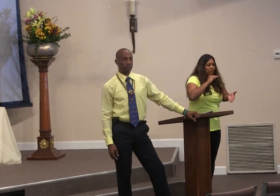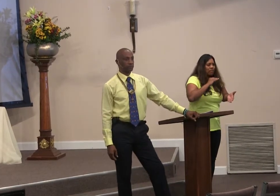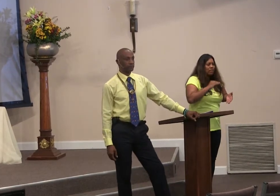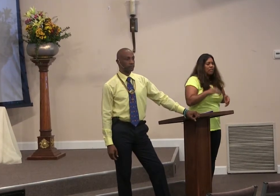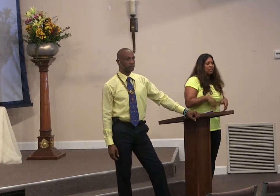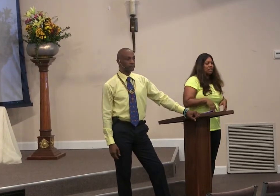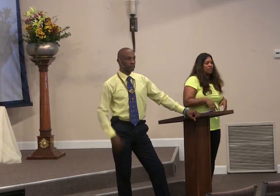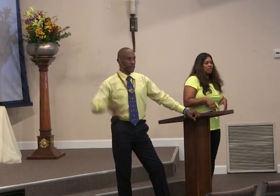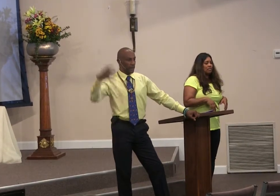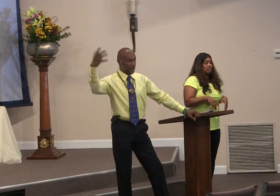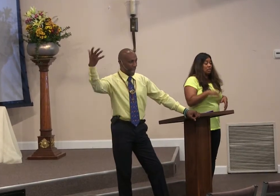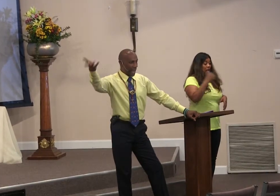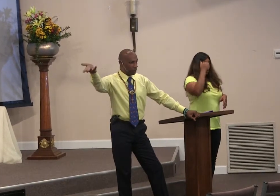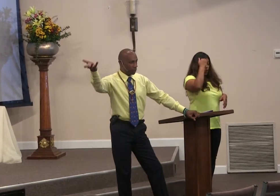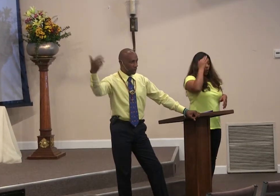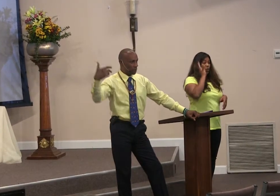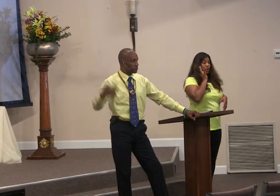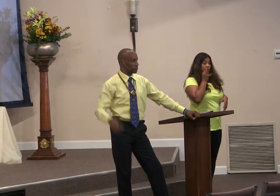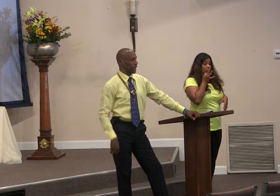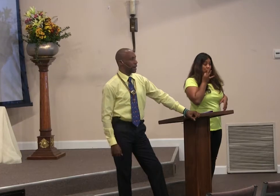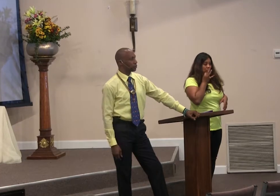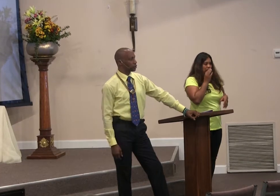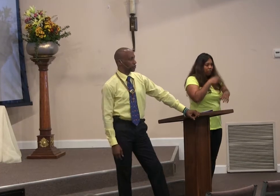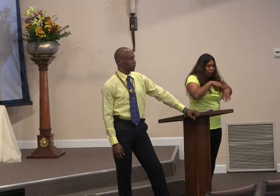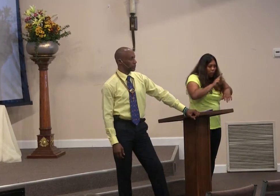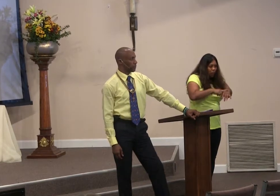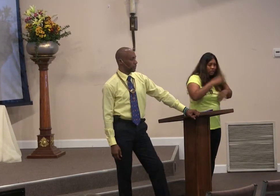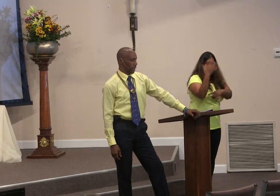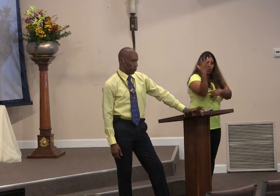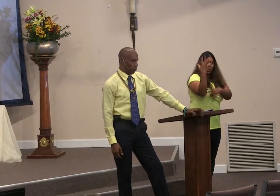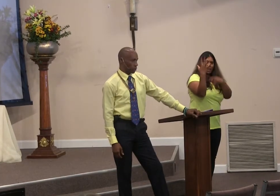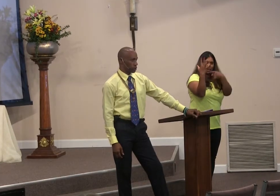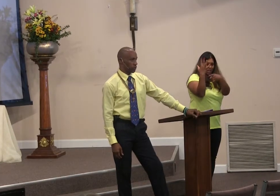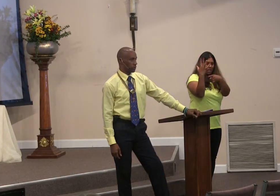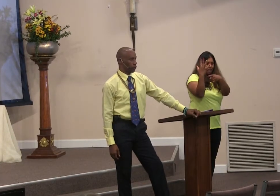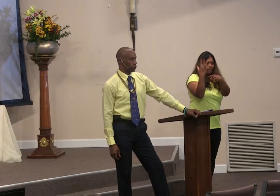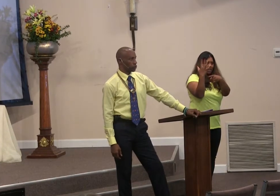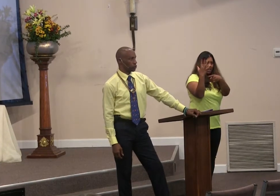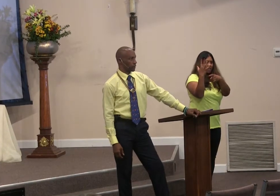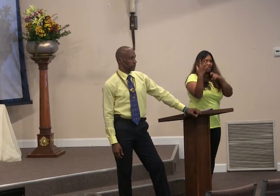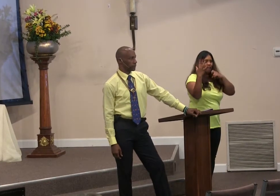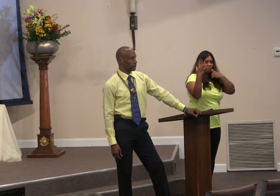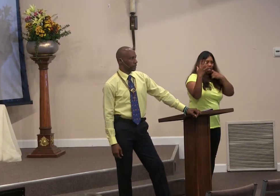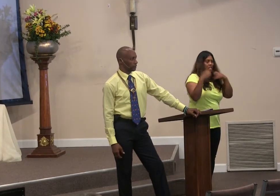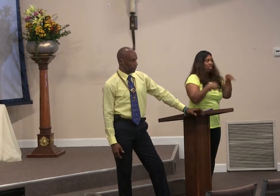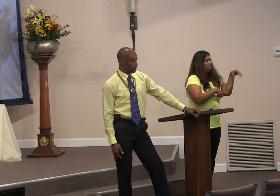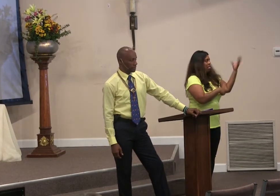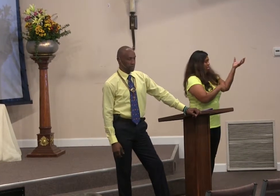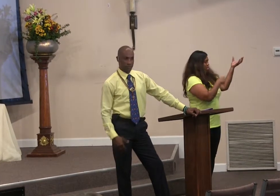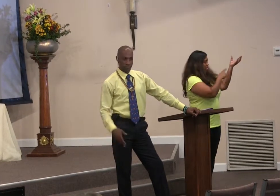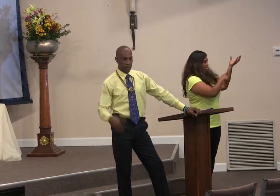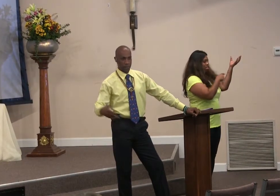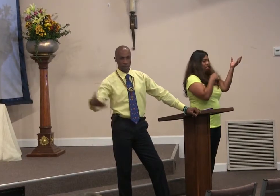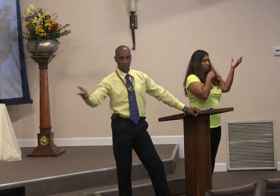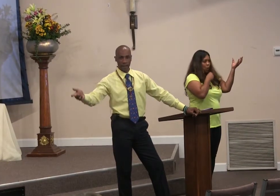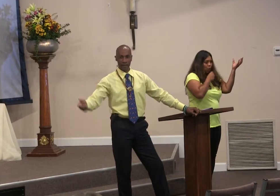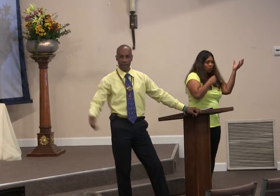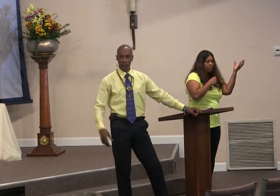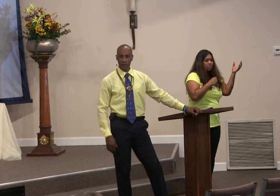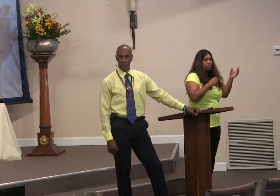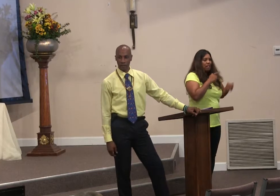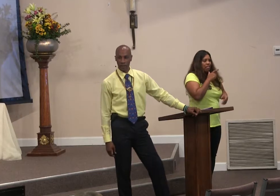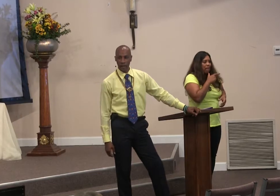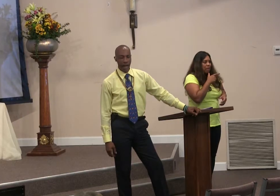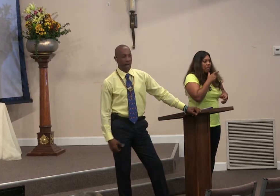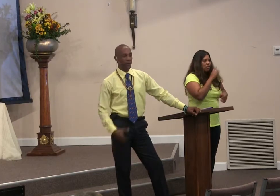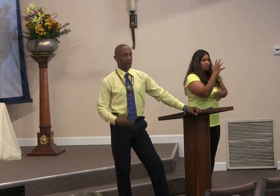fruit. An apple comes from an apple tree. An orange from an orange tree. Lemons, blah, blah, blah, et